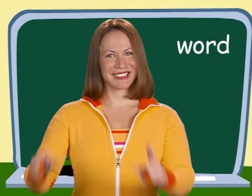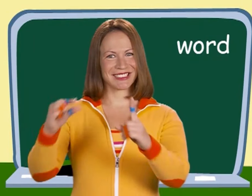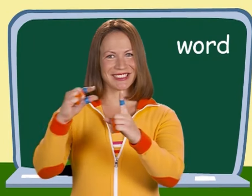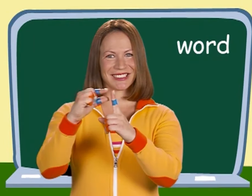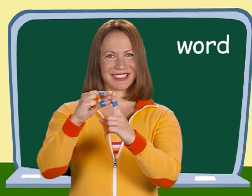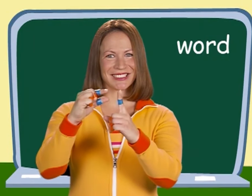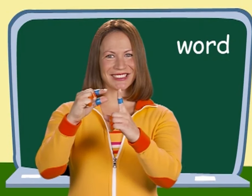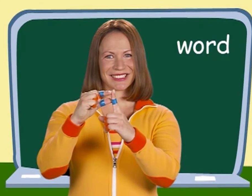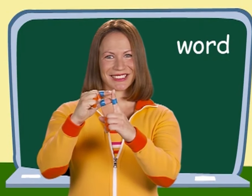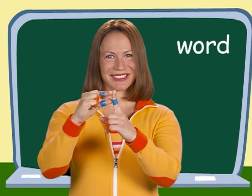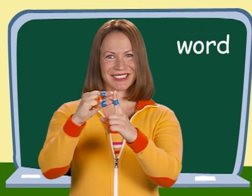sign word.